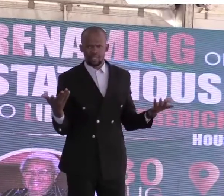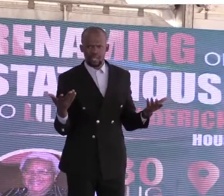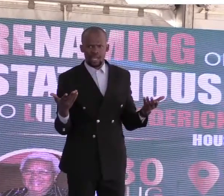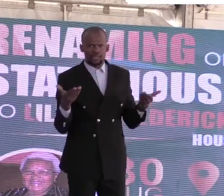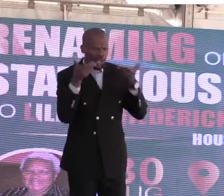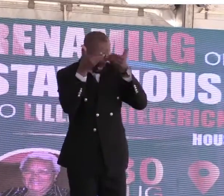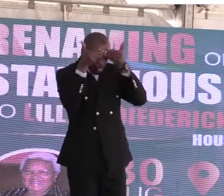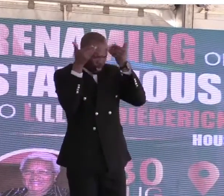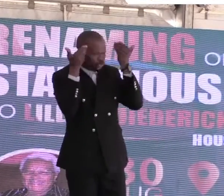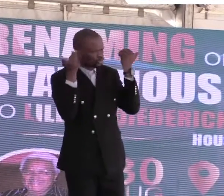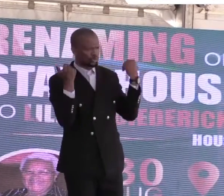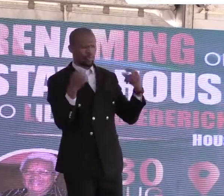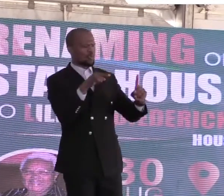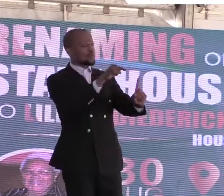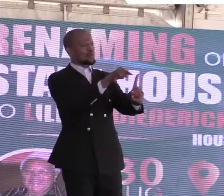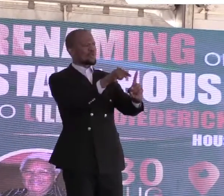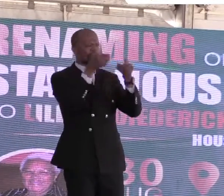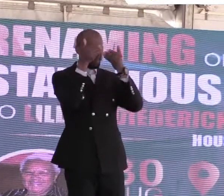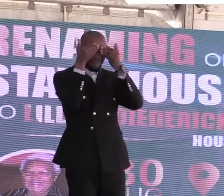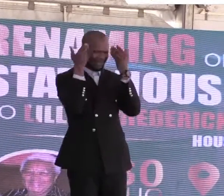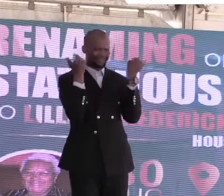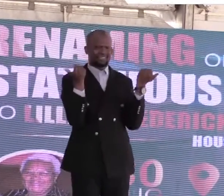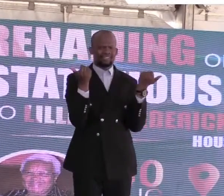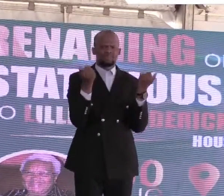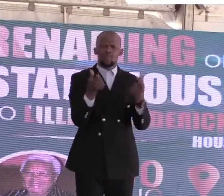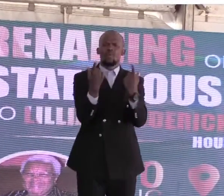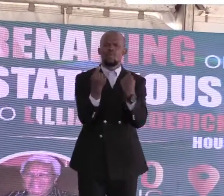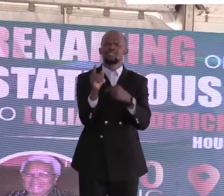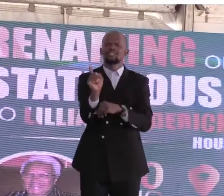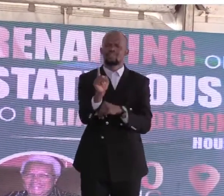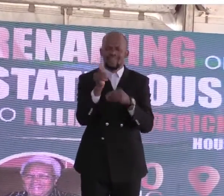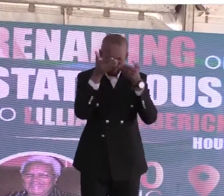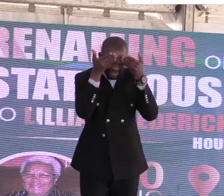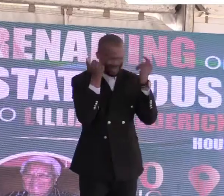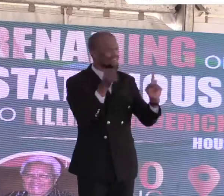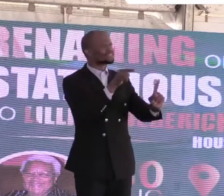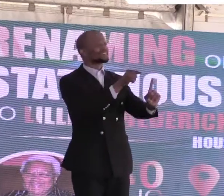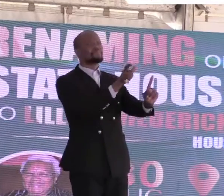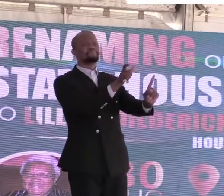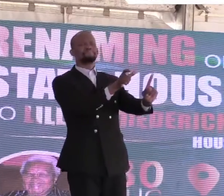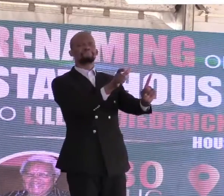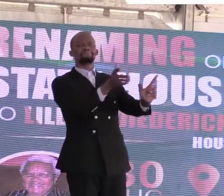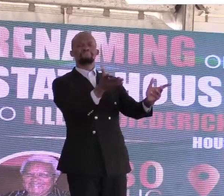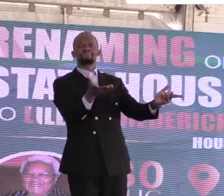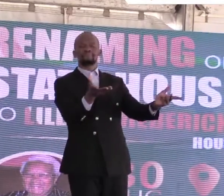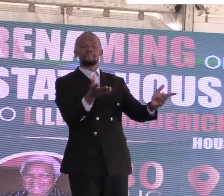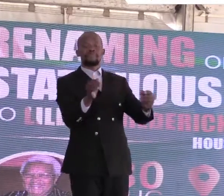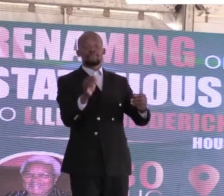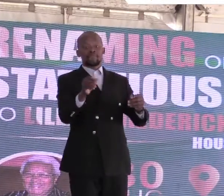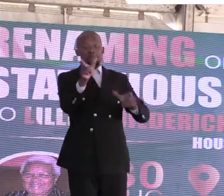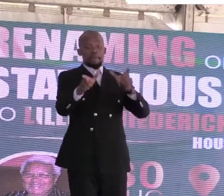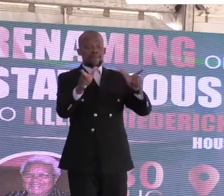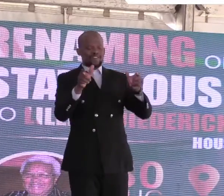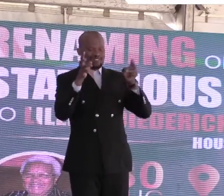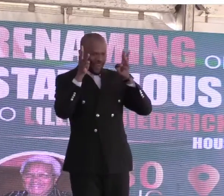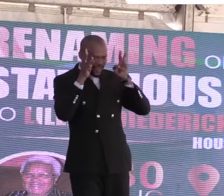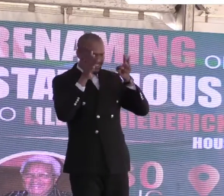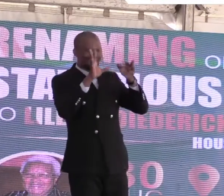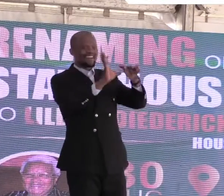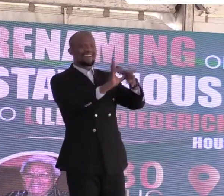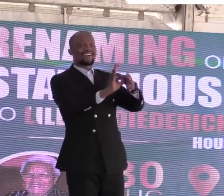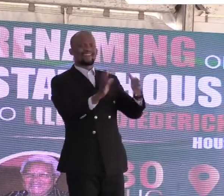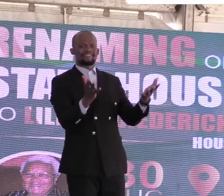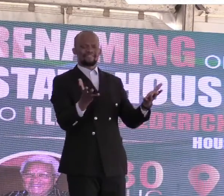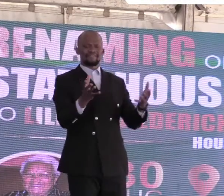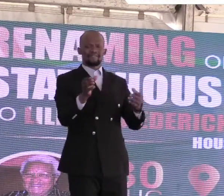know who she is and what she has done. So we are now going to move for those that are watching at home and those that are